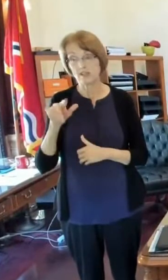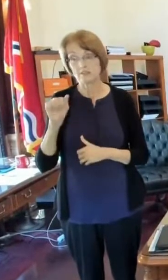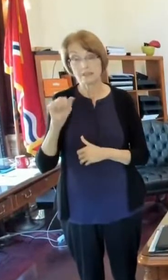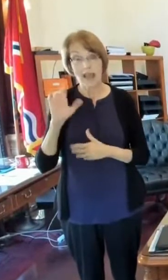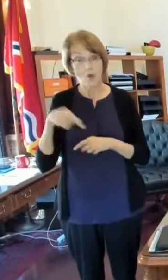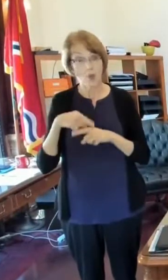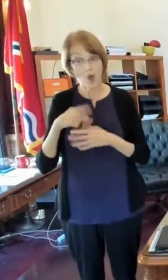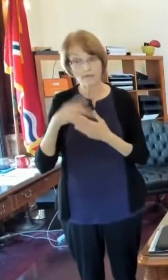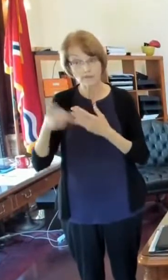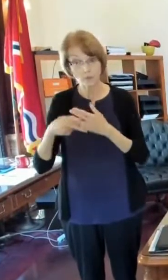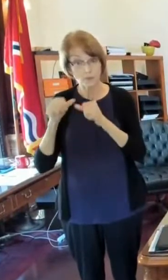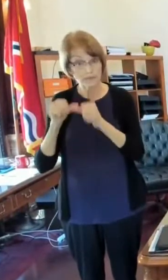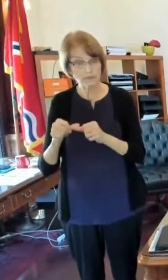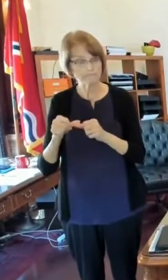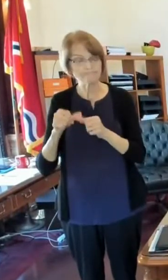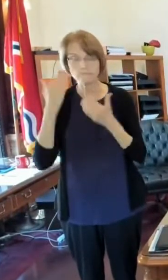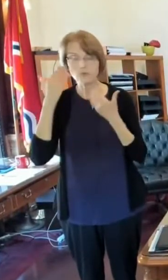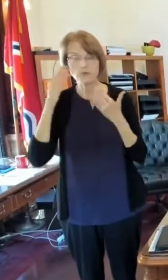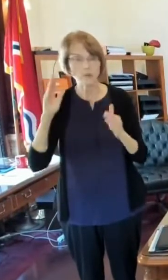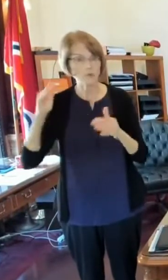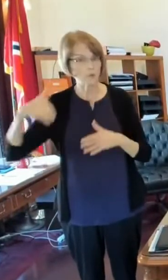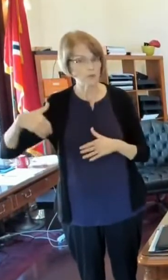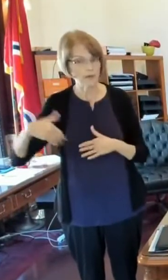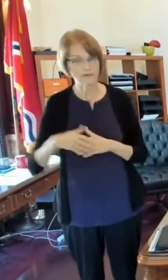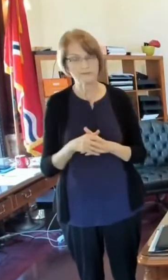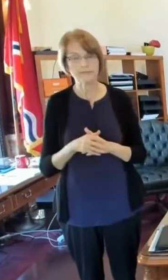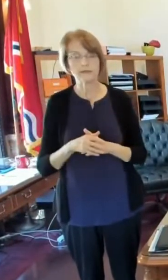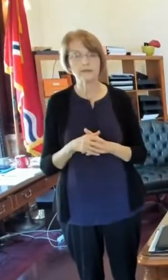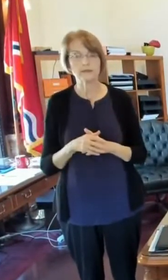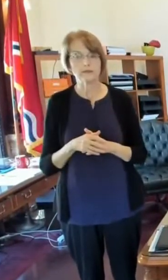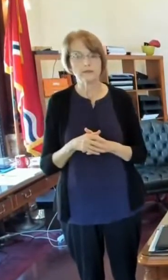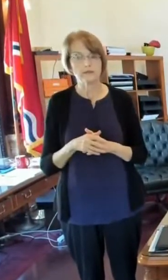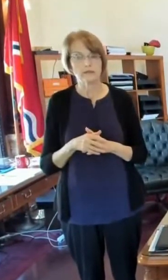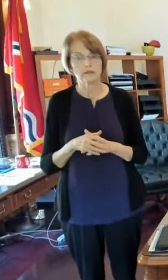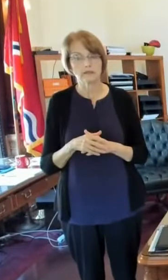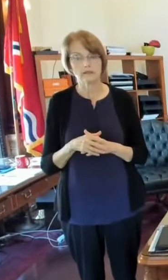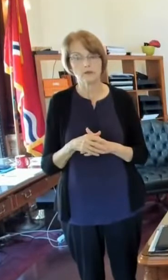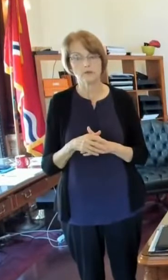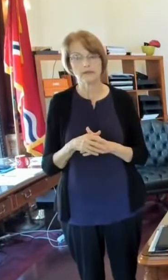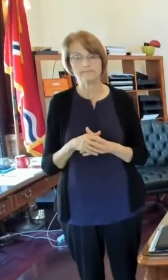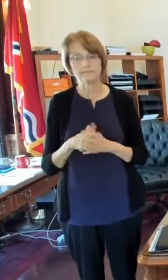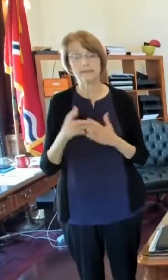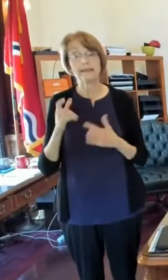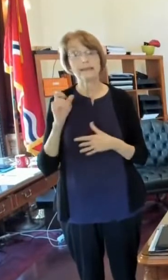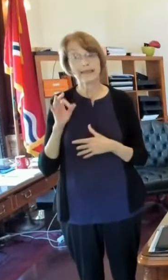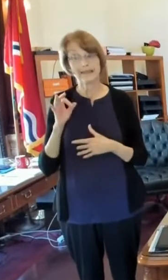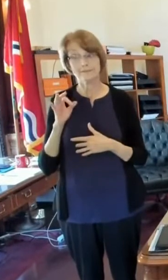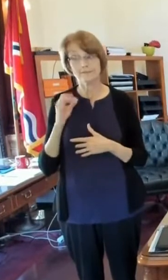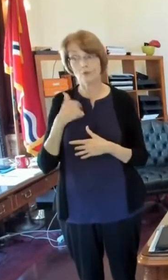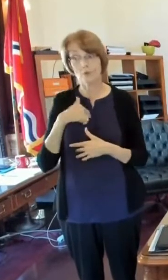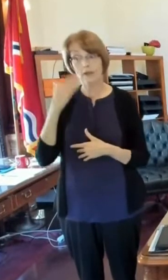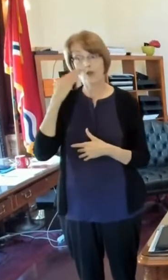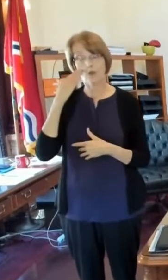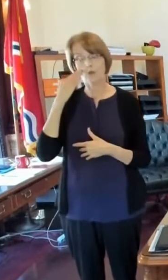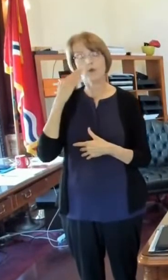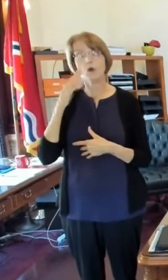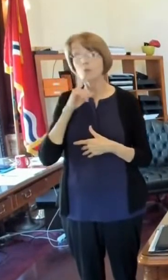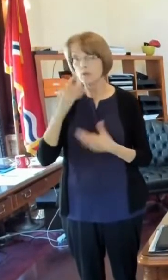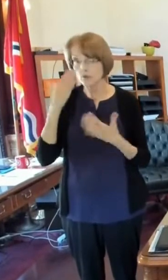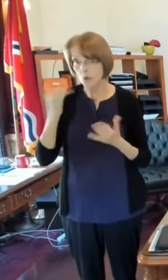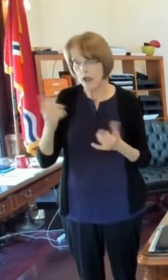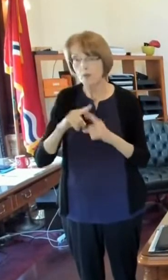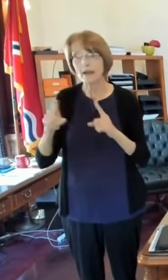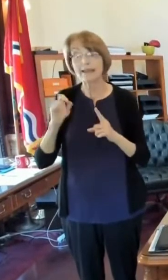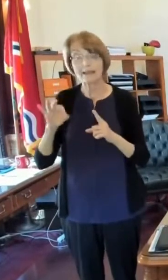know. And honestly, it's something that we are not at liberty, if we did know it, and we don't right now, but we're not